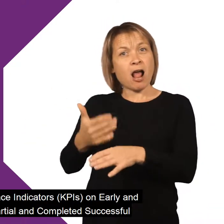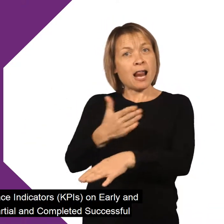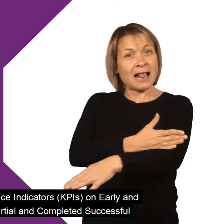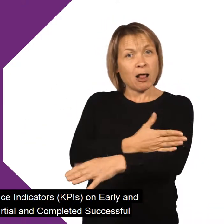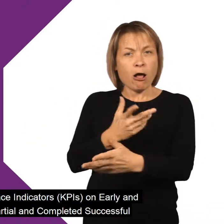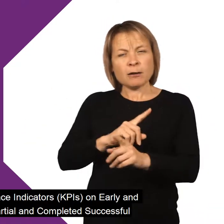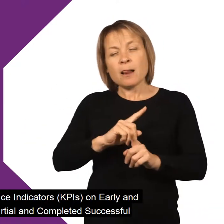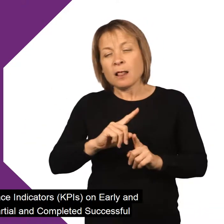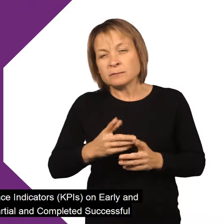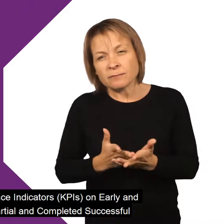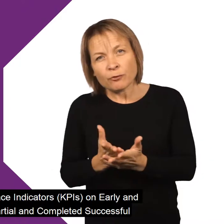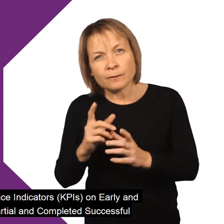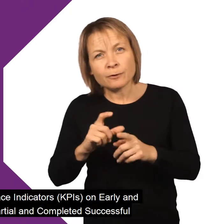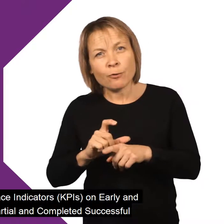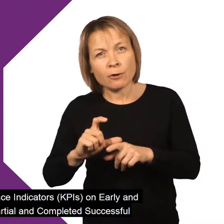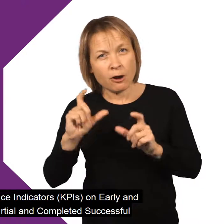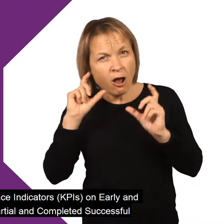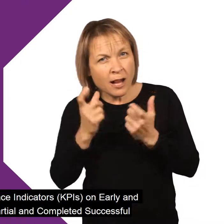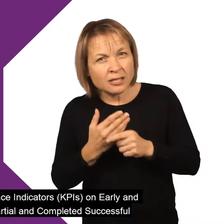partial and completed successful.